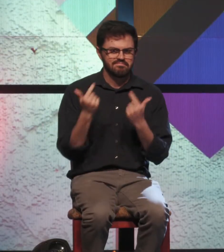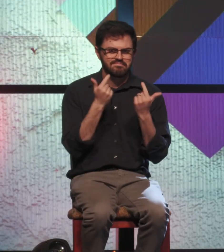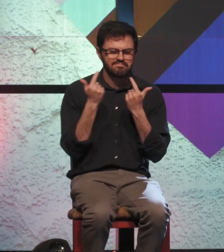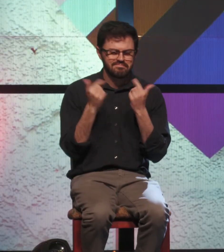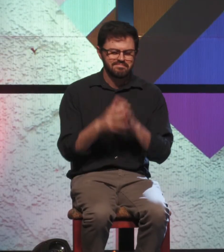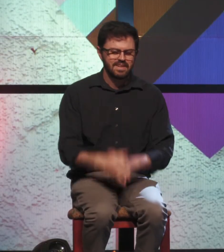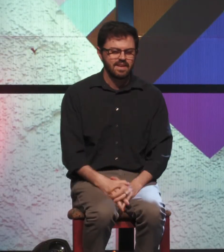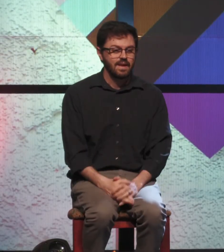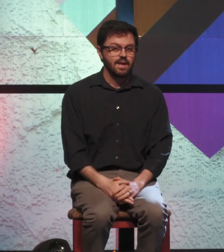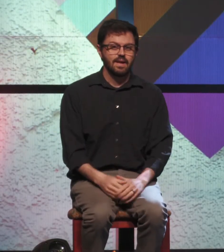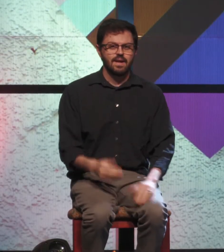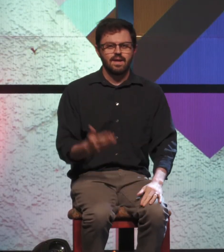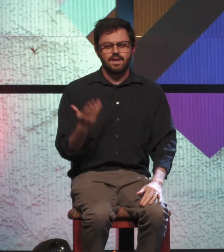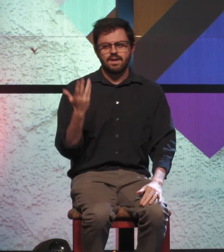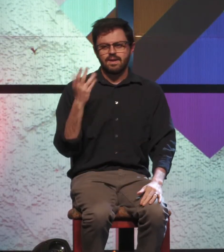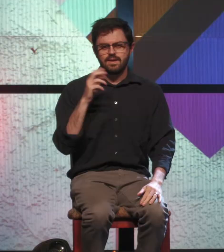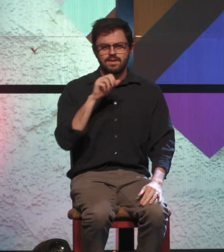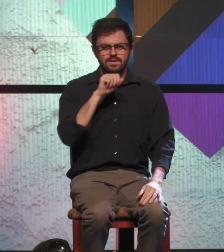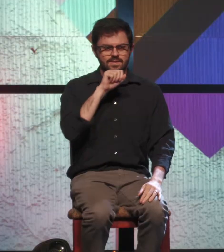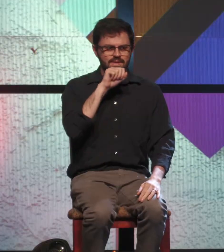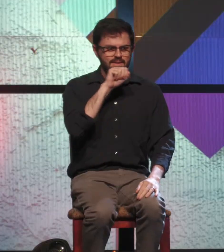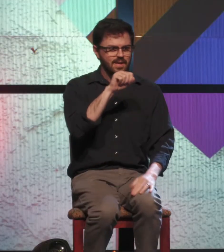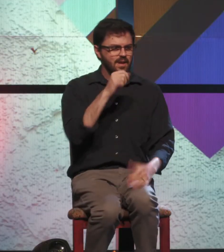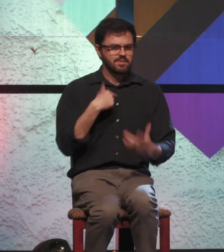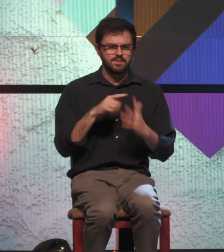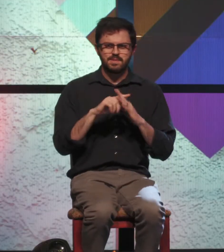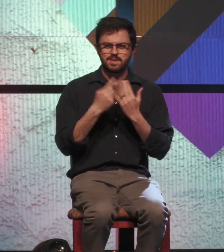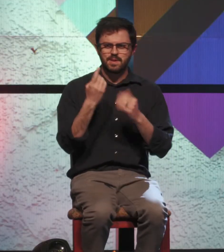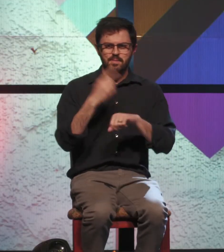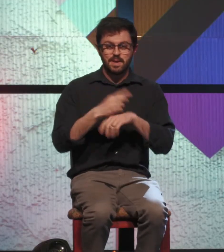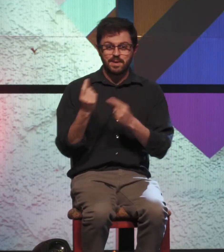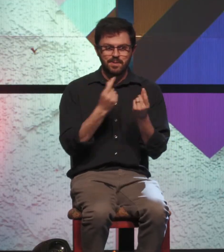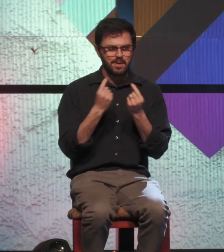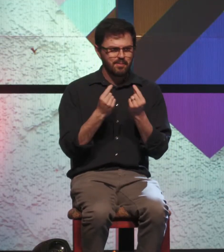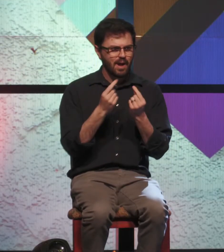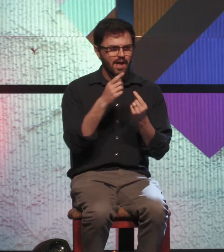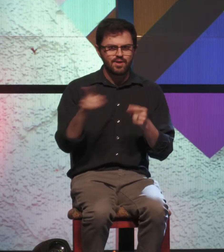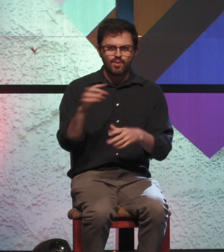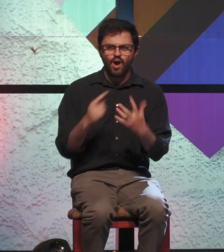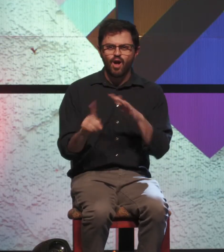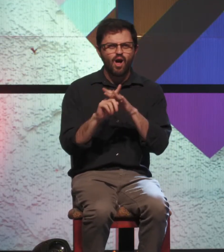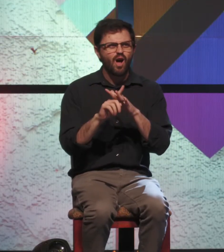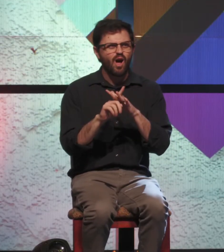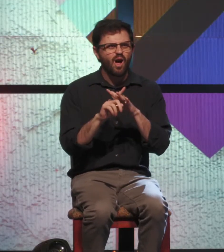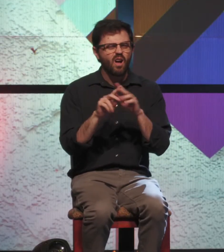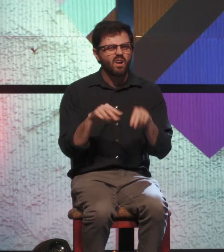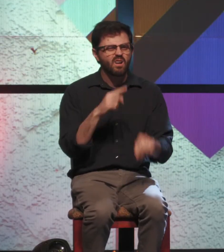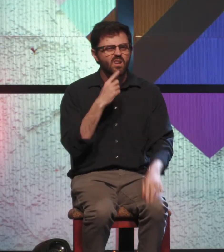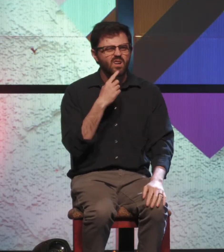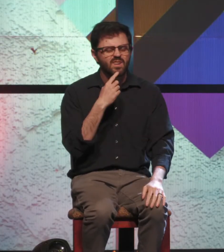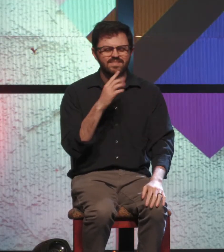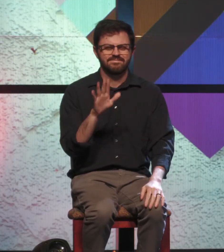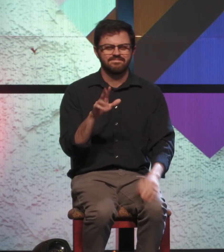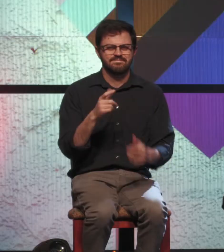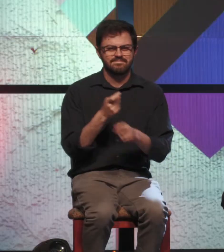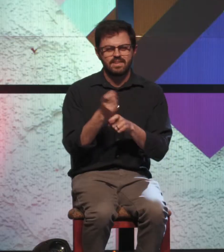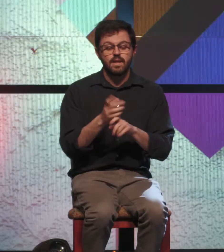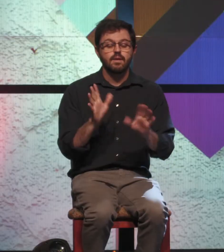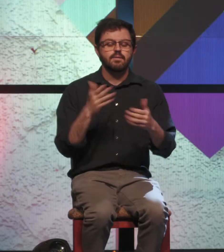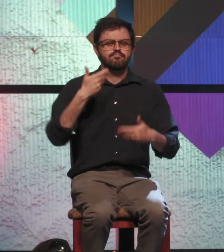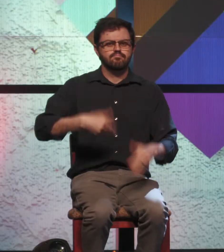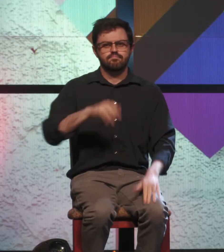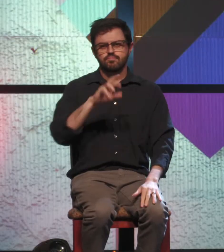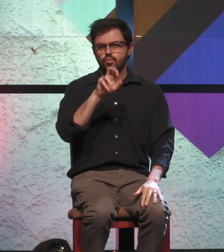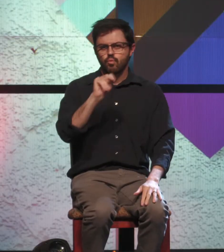Oh, I'd love to start the day off disappointing people. It's my jam. So, hey, my name is Ryan. I'm the lead pastor at Crossroads.